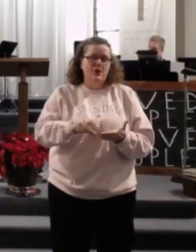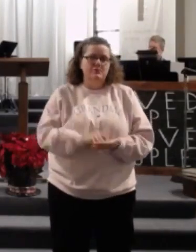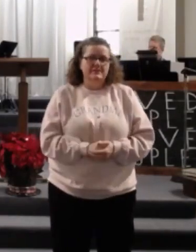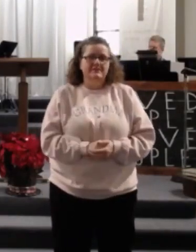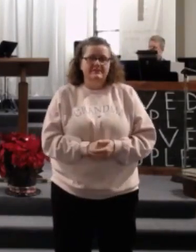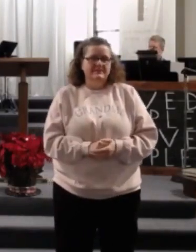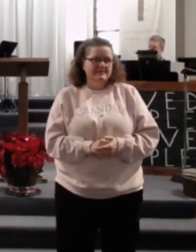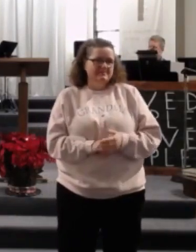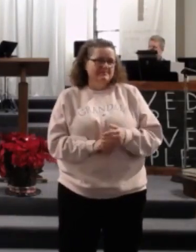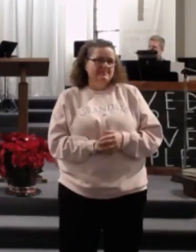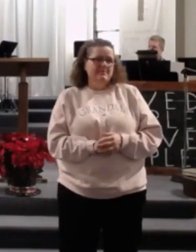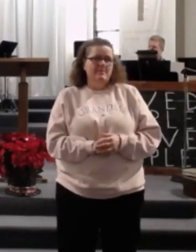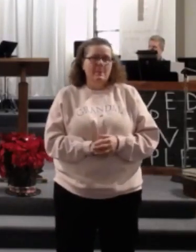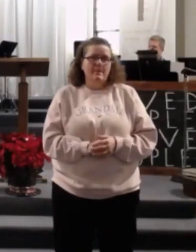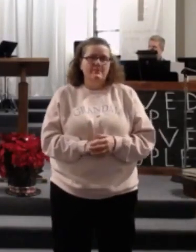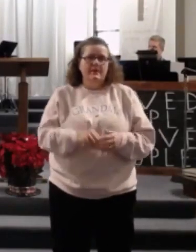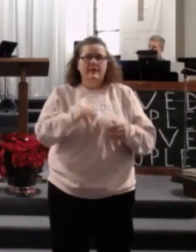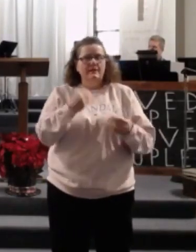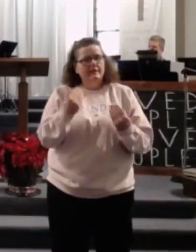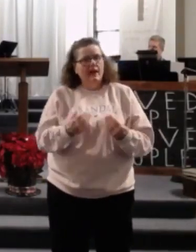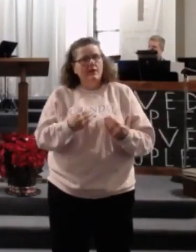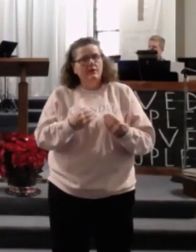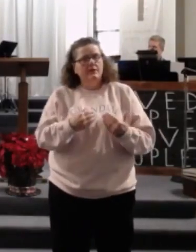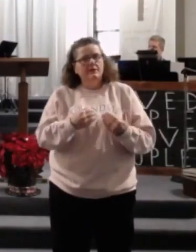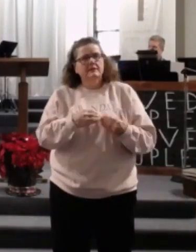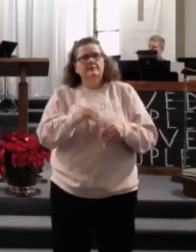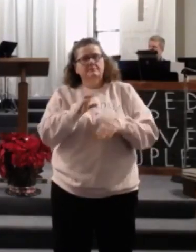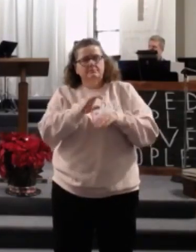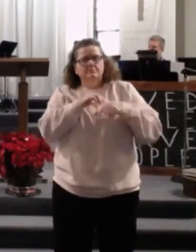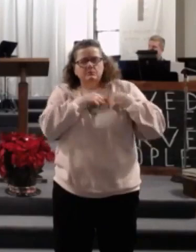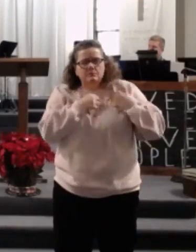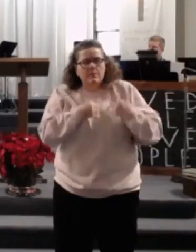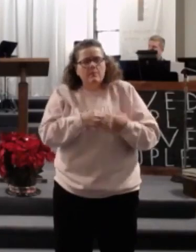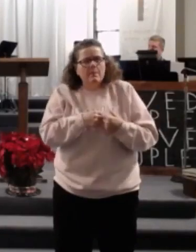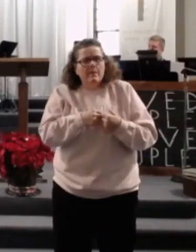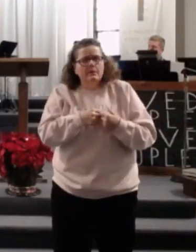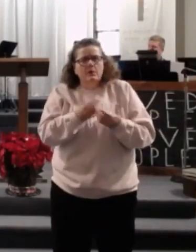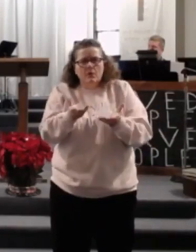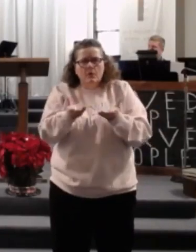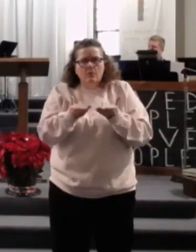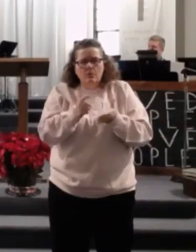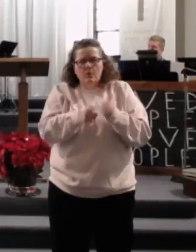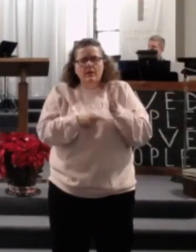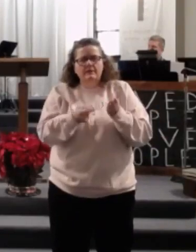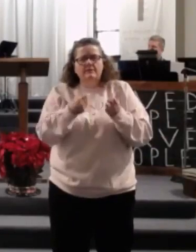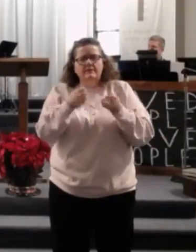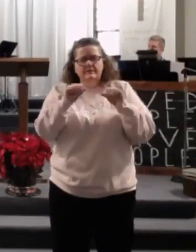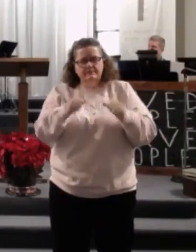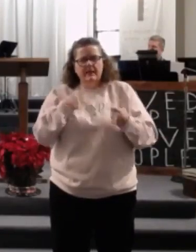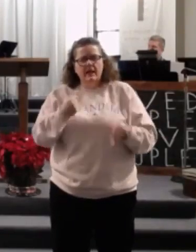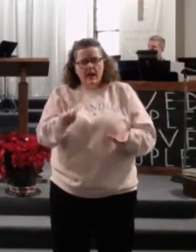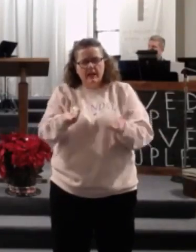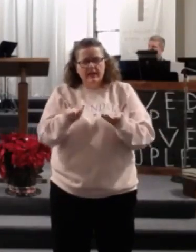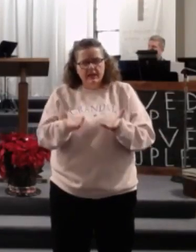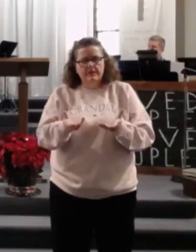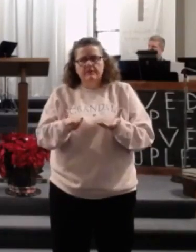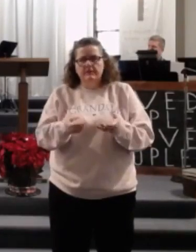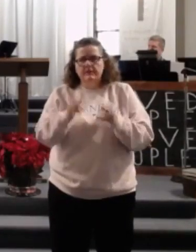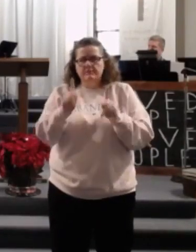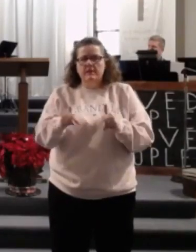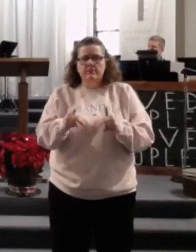What that means is now you reach into your heart and you go, okay, what can I give them? Because here's what I know. There are 3,800